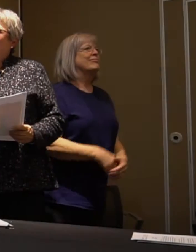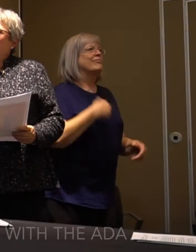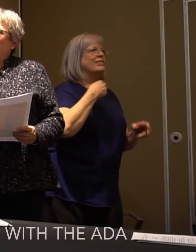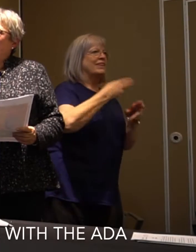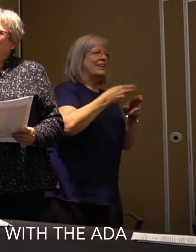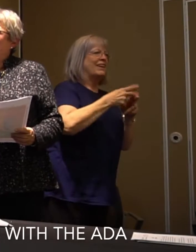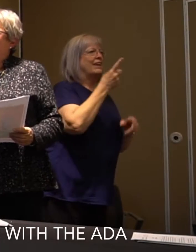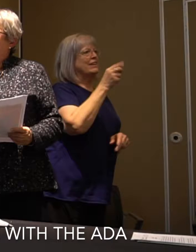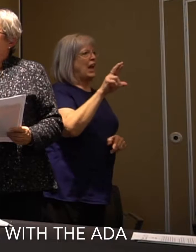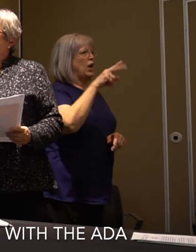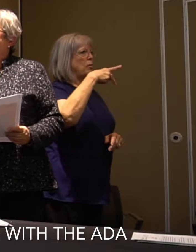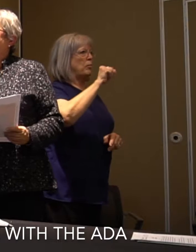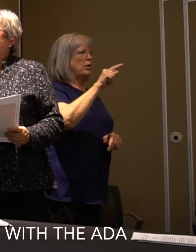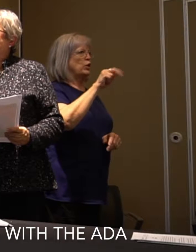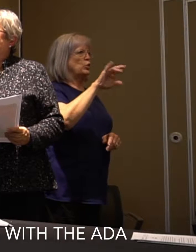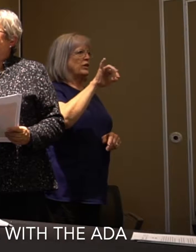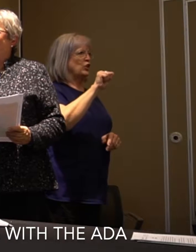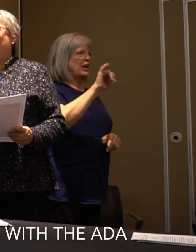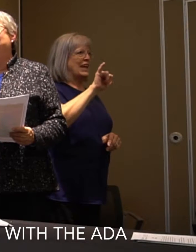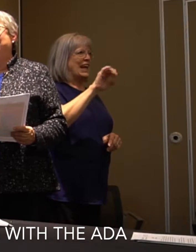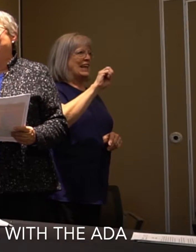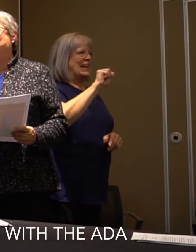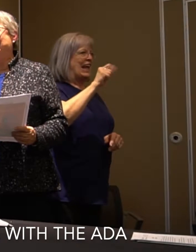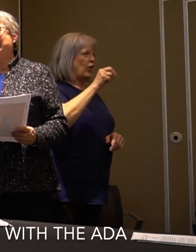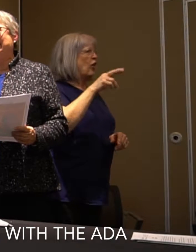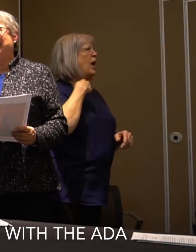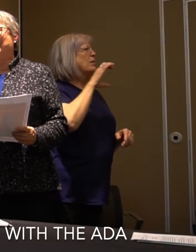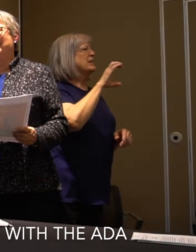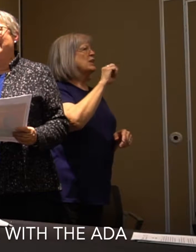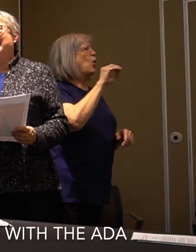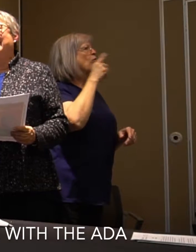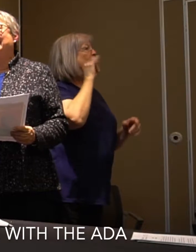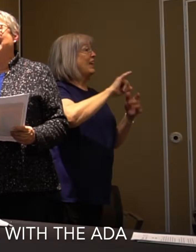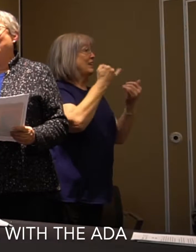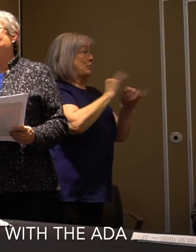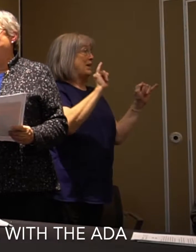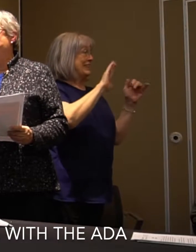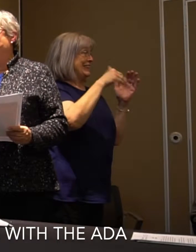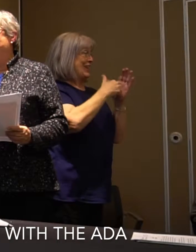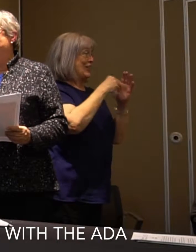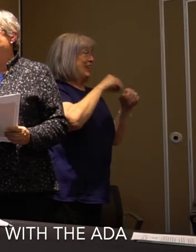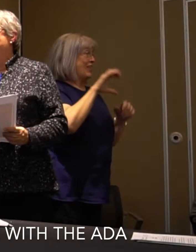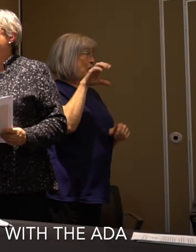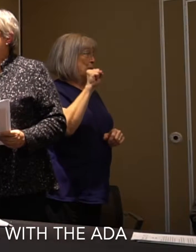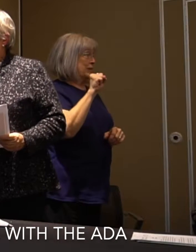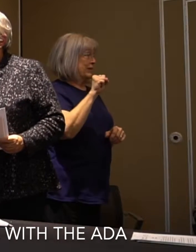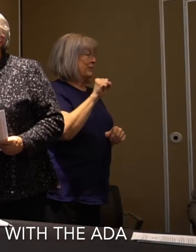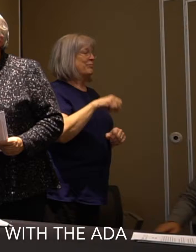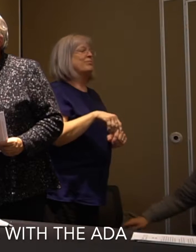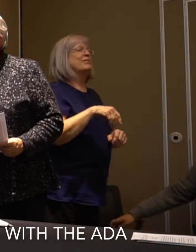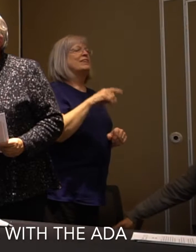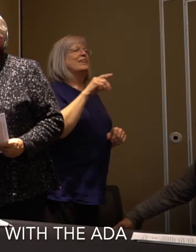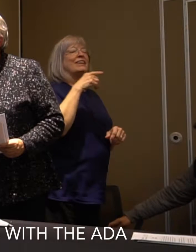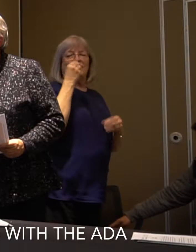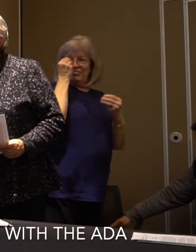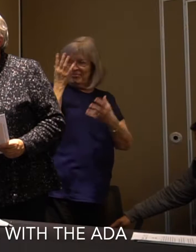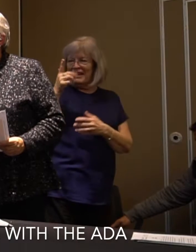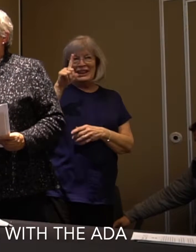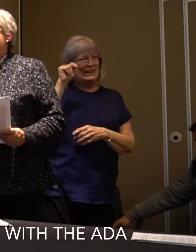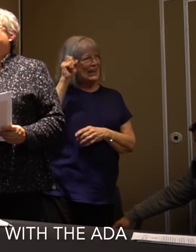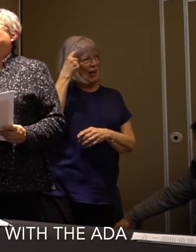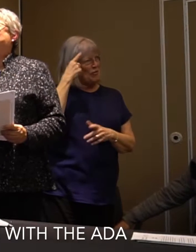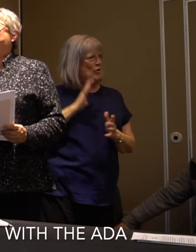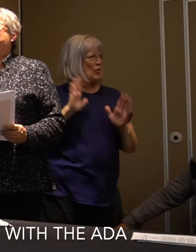My name is Dr. Patricia Yeager. I'm the CEO of the Independence Center in Colorado Springs. Lieutenant Governor, it's great to see